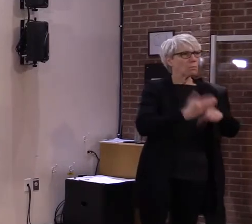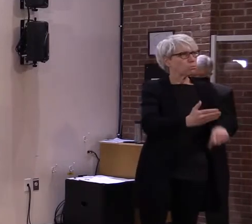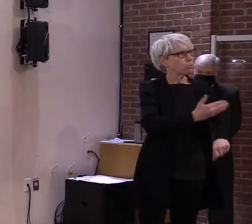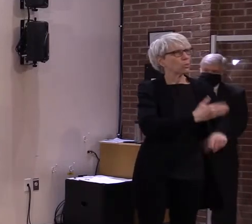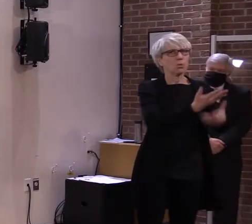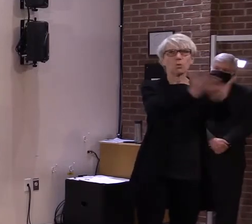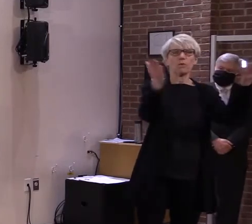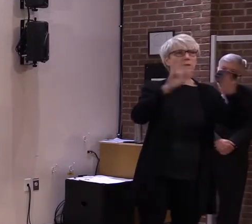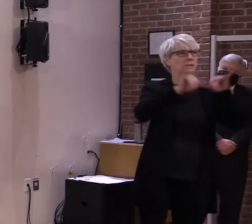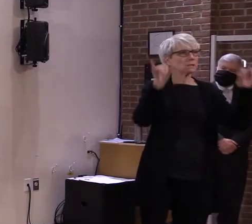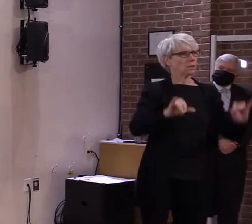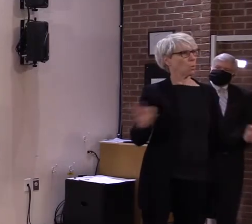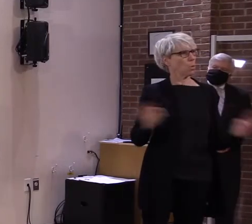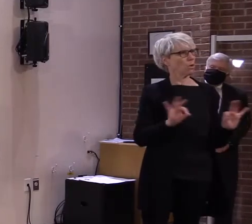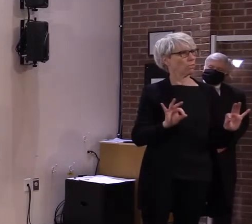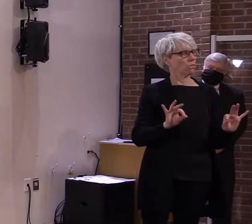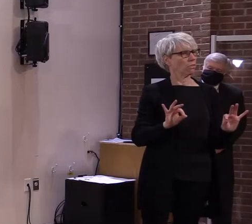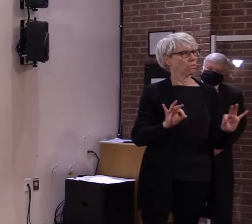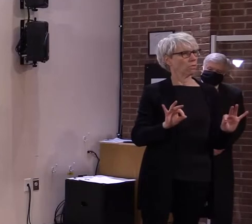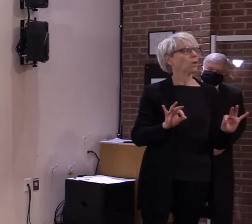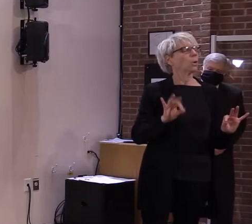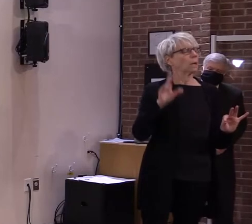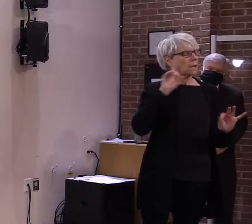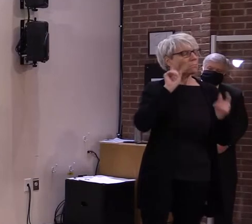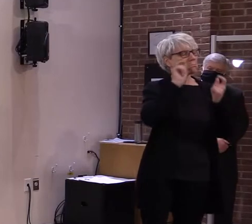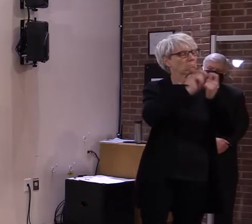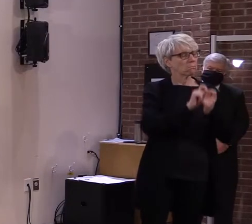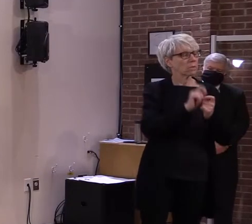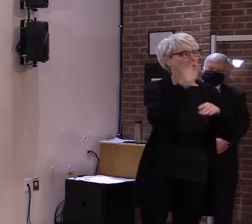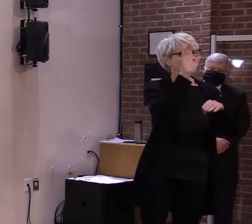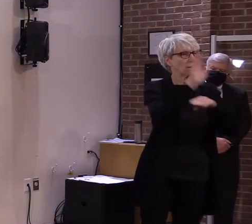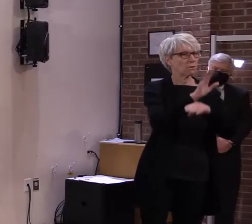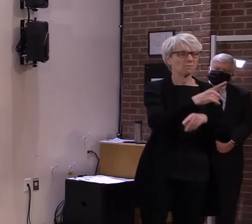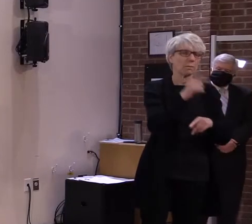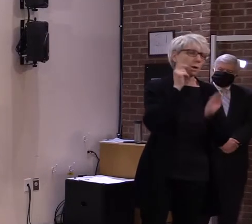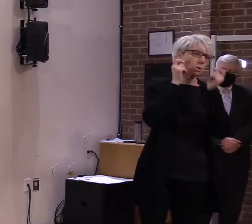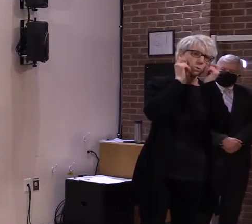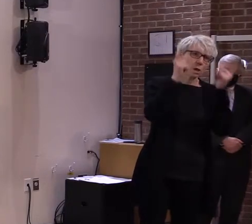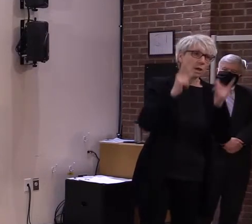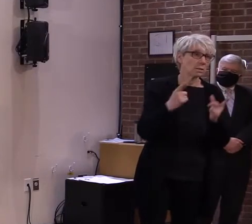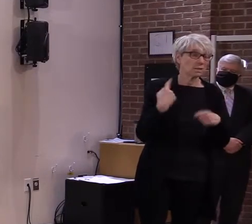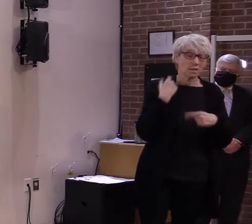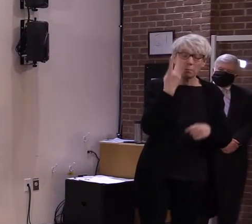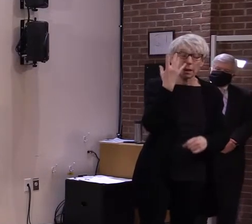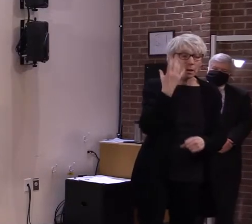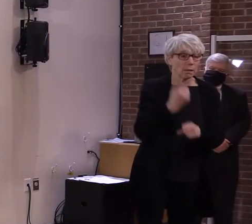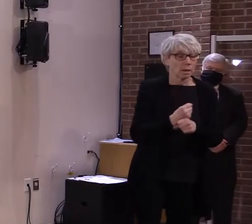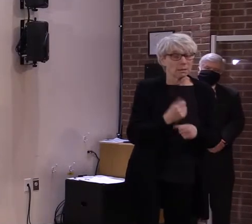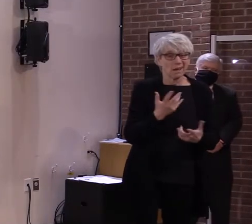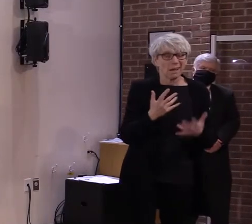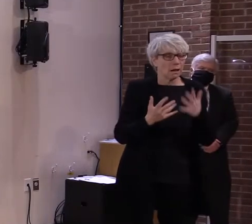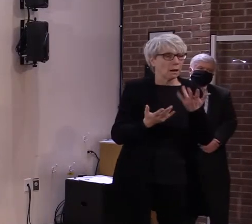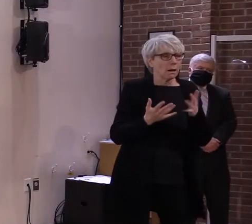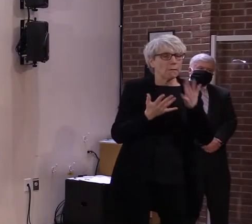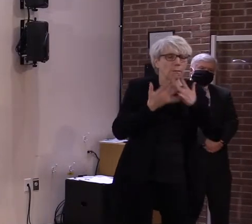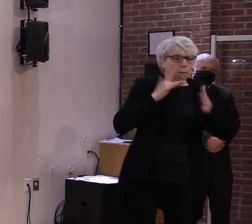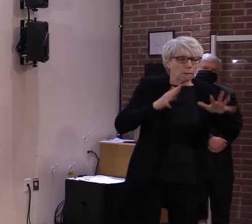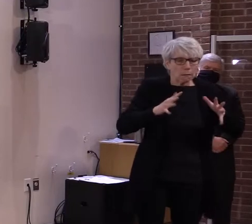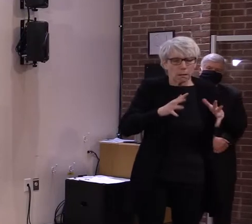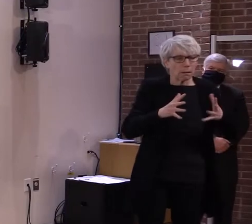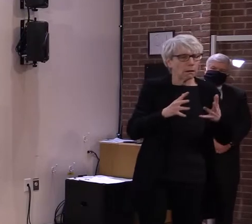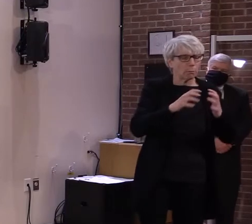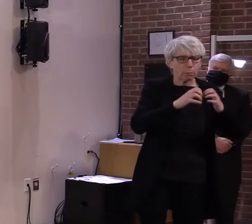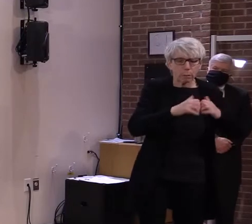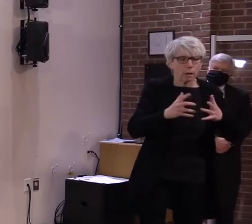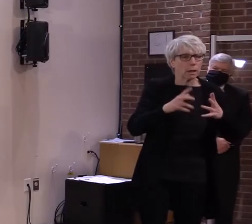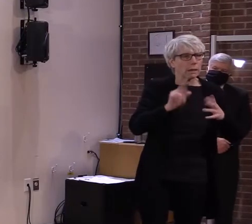afternoon. None of it will be a surprise, unmet needs over a long period of time and a lot of common interests, but really